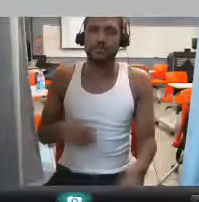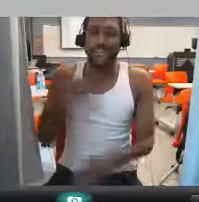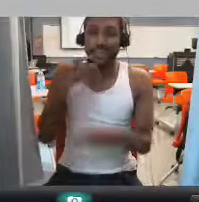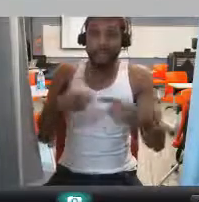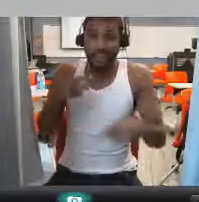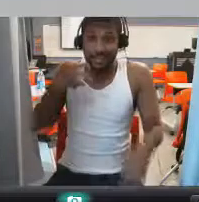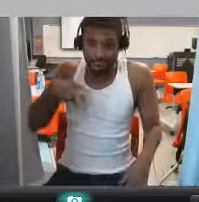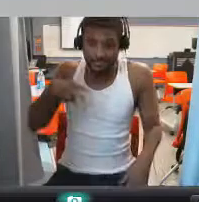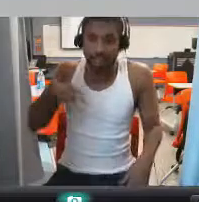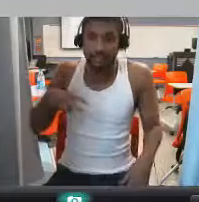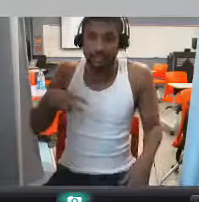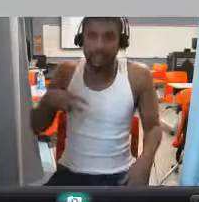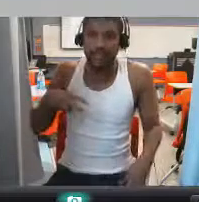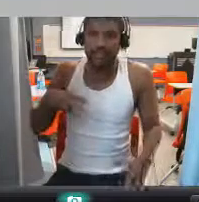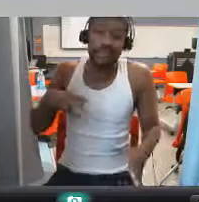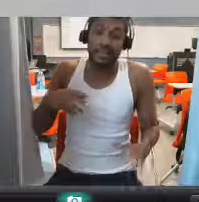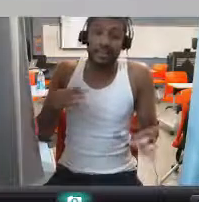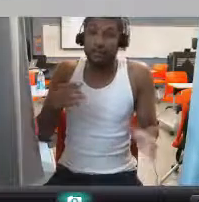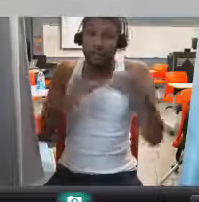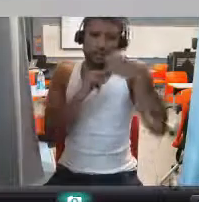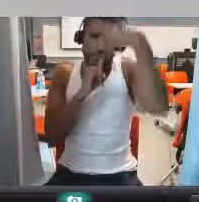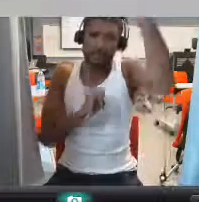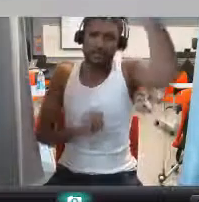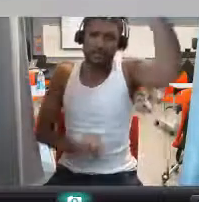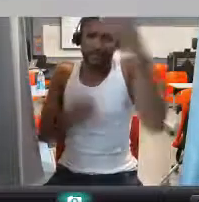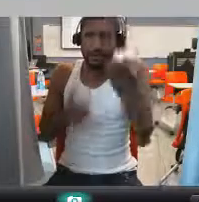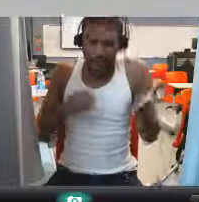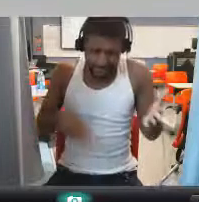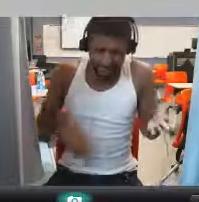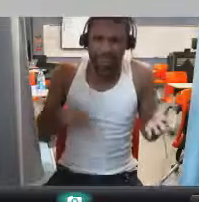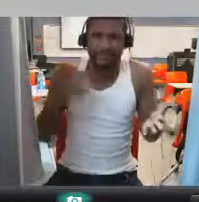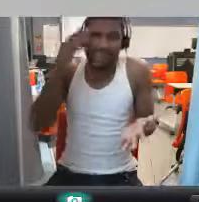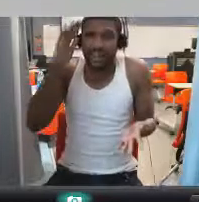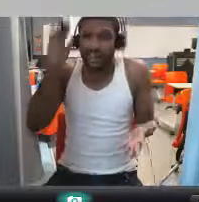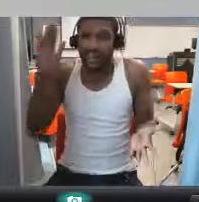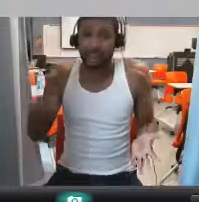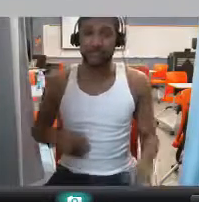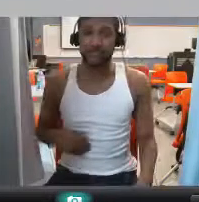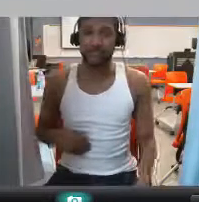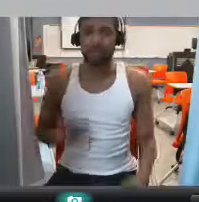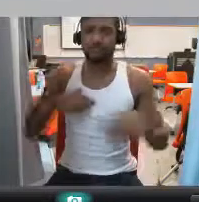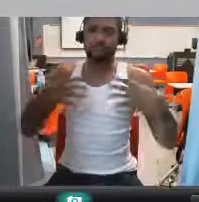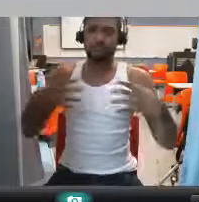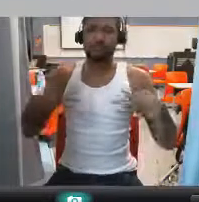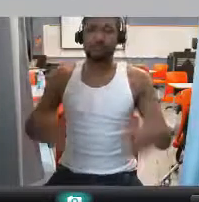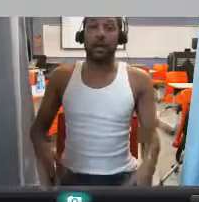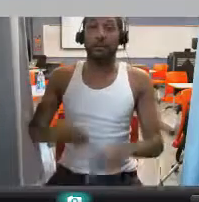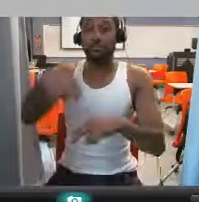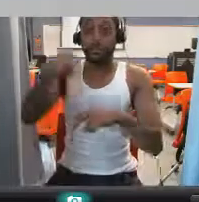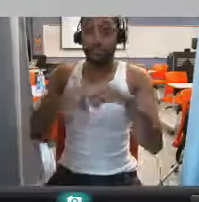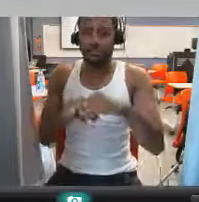the thing. Like, even if I could see, if I was thin, I still don't know if I'd be able to see. I don't know how it works for thin people and shit, but when I sit on a